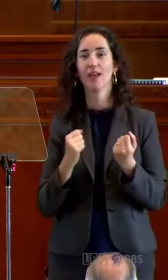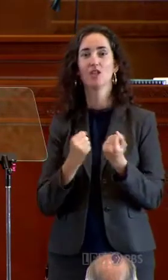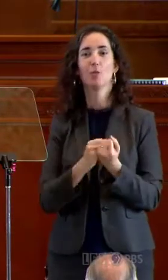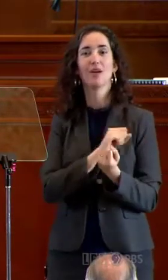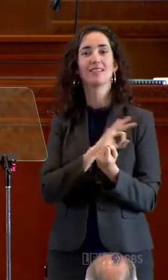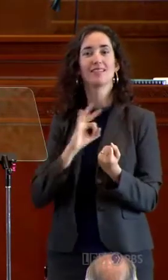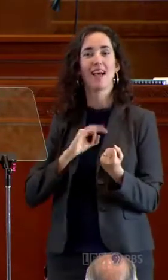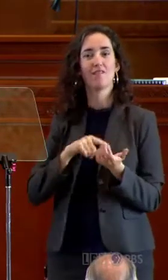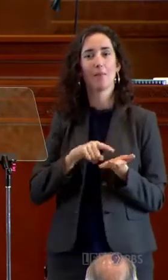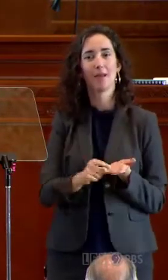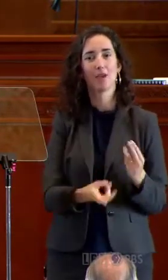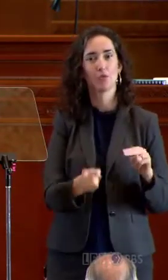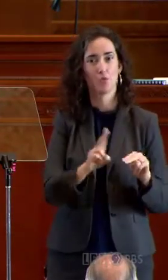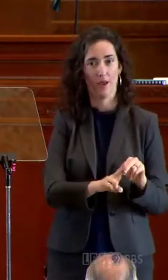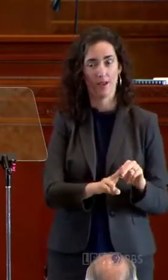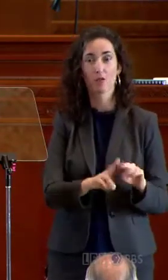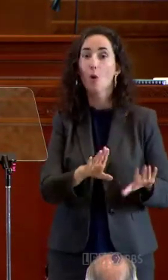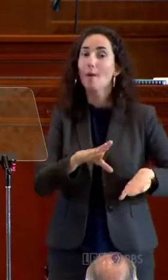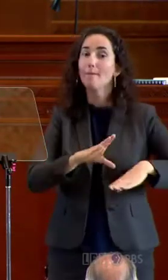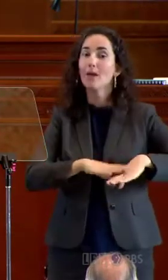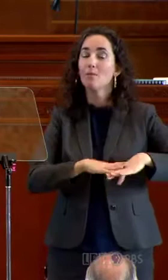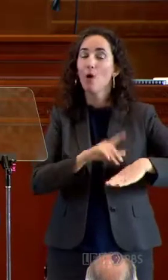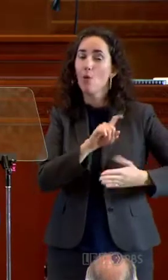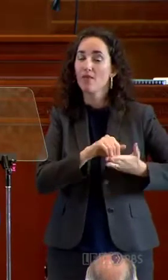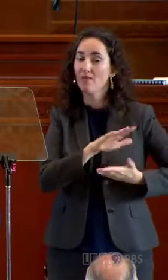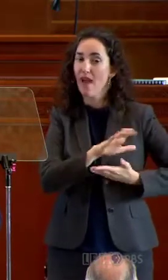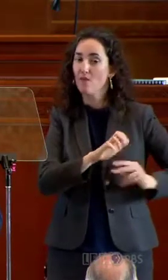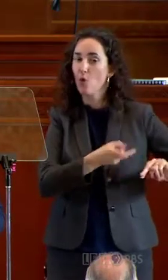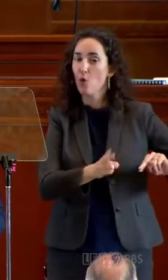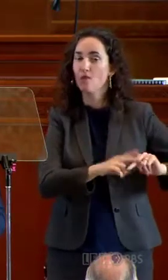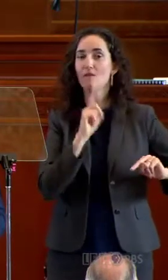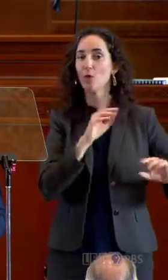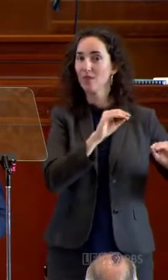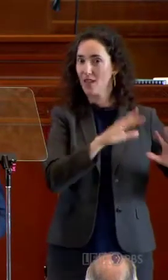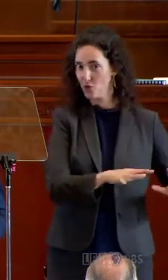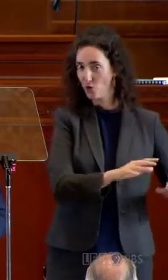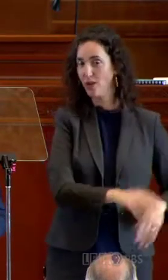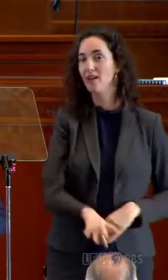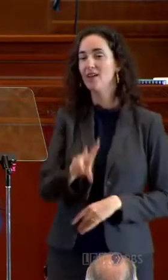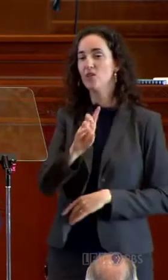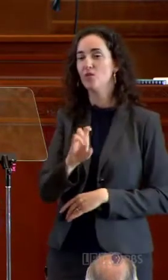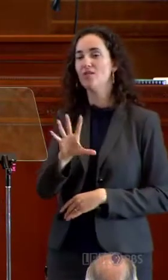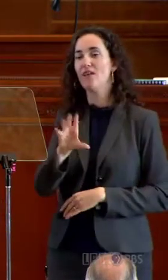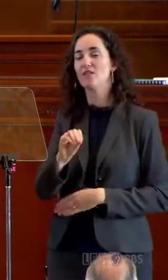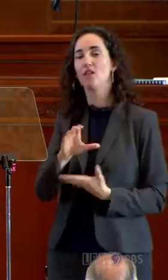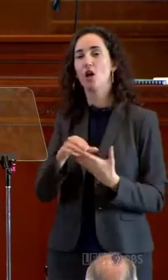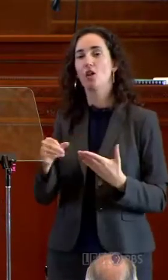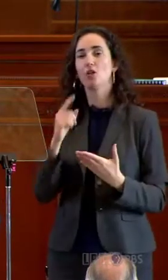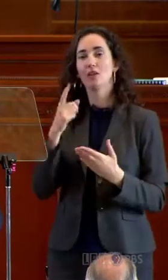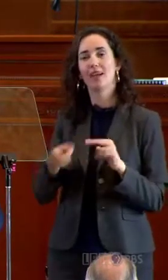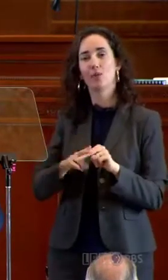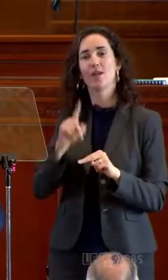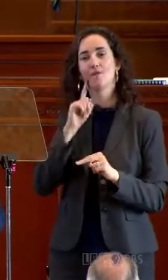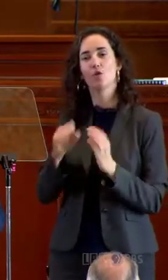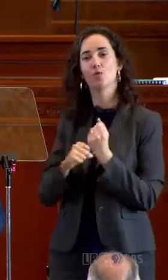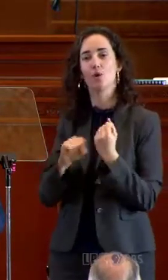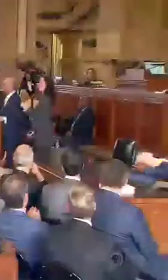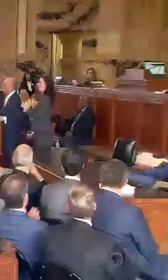raises, which is at least a $1,500 raise for teachers and $750 for support staff.